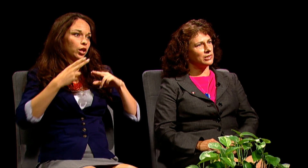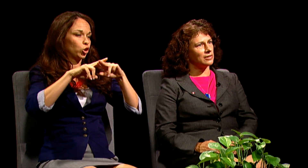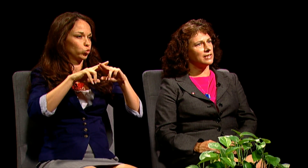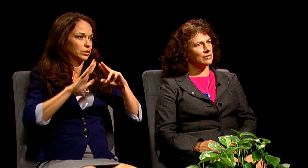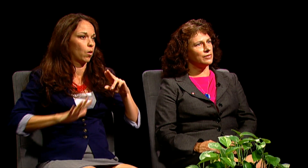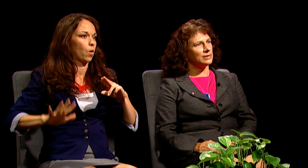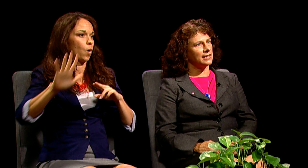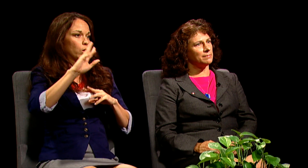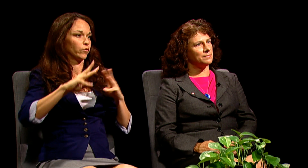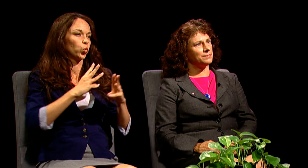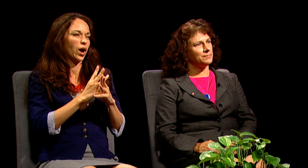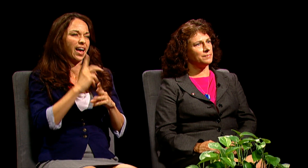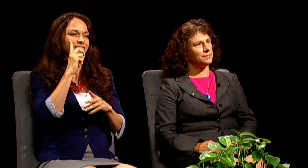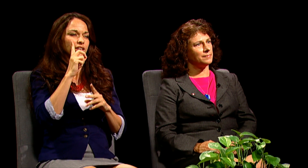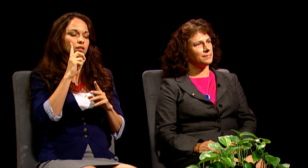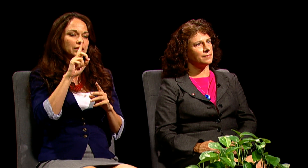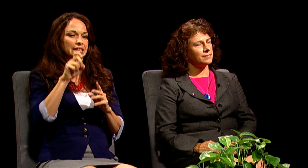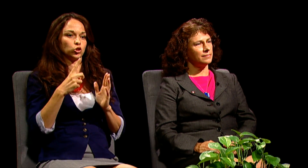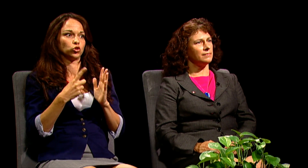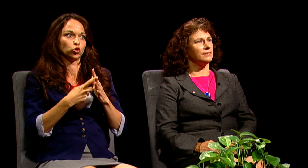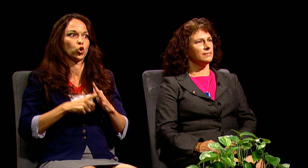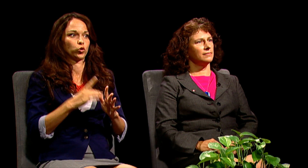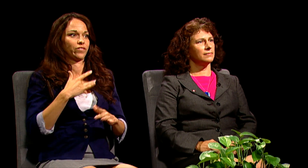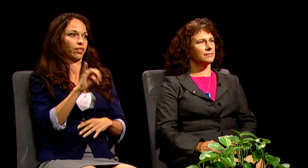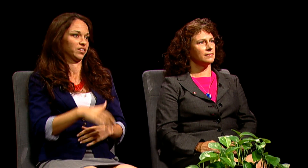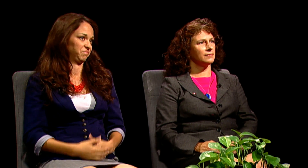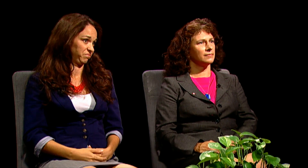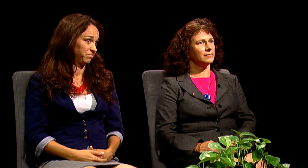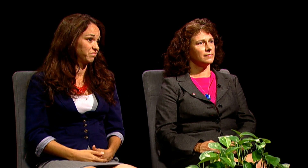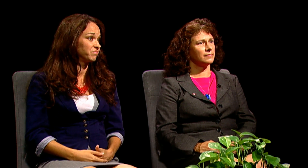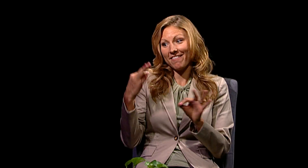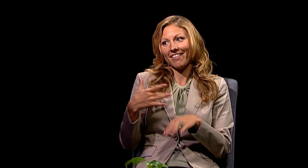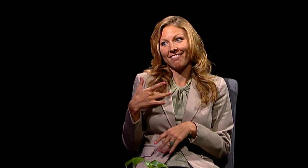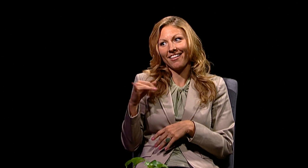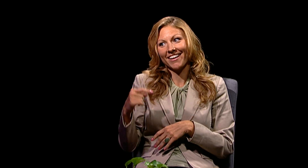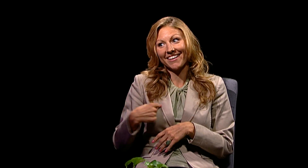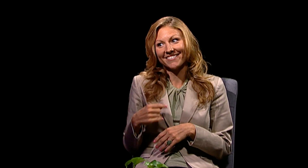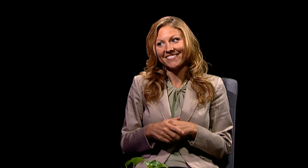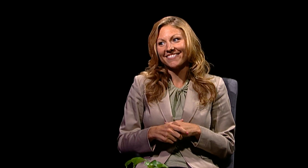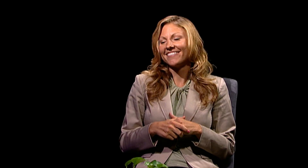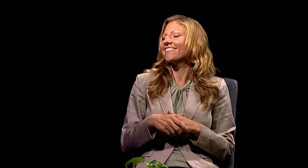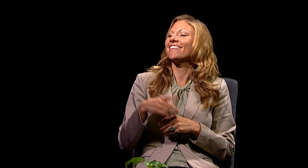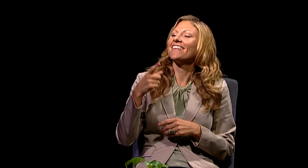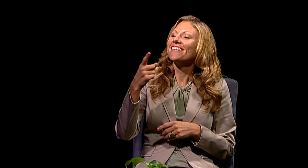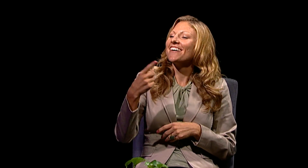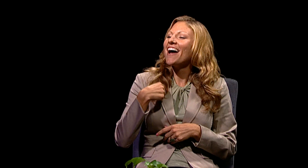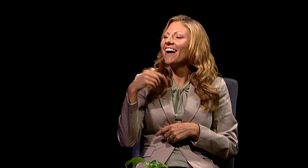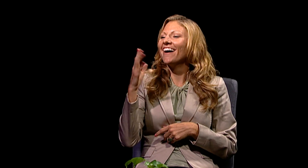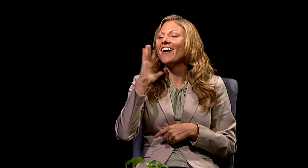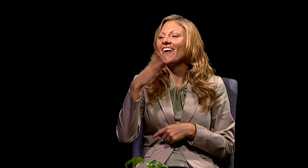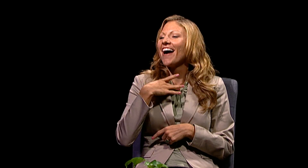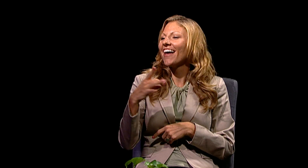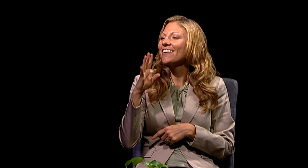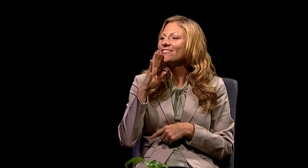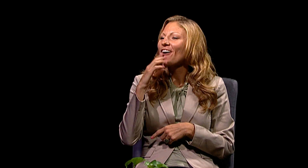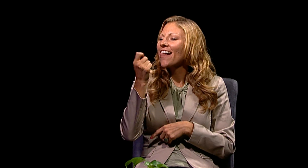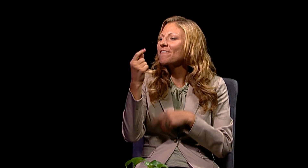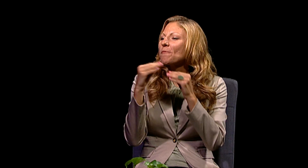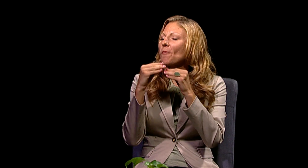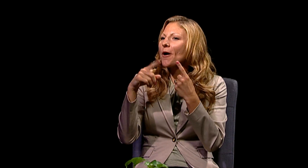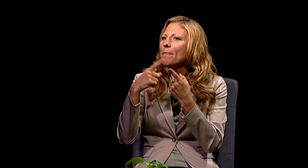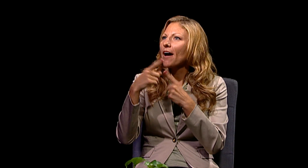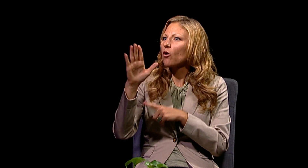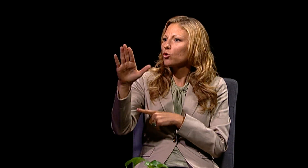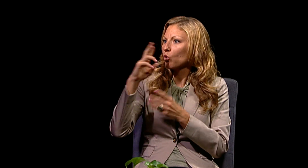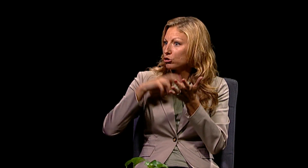Texas may be starting to feel that. I'm definitely feeling it.